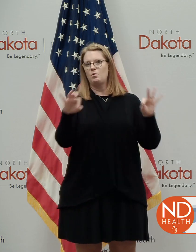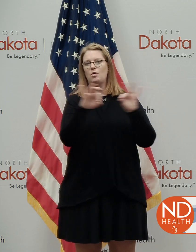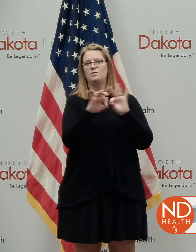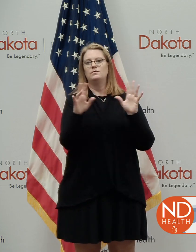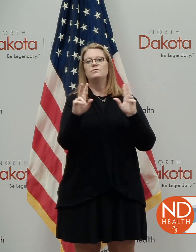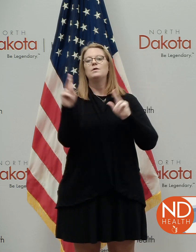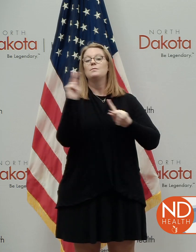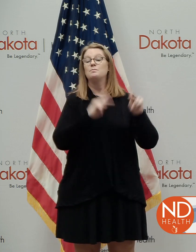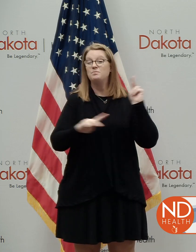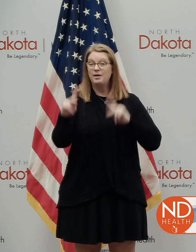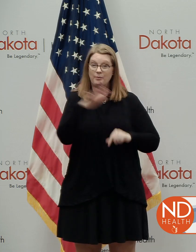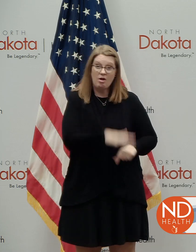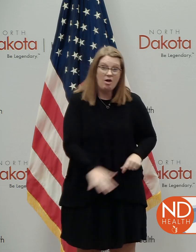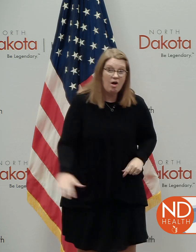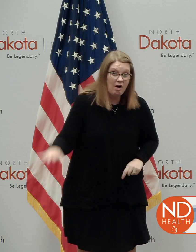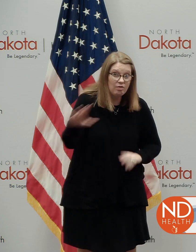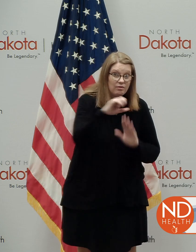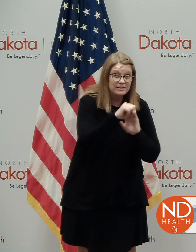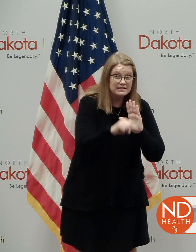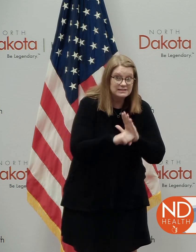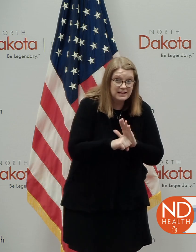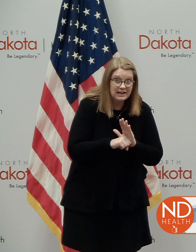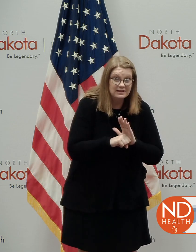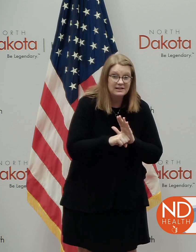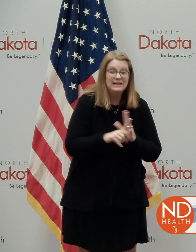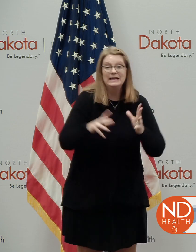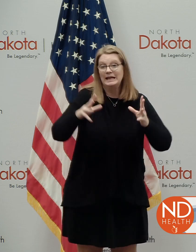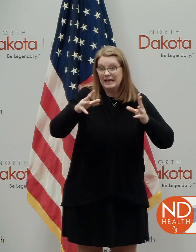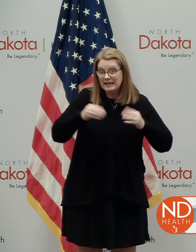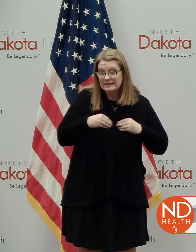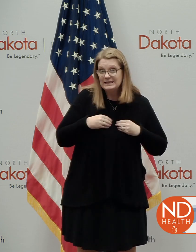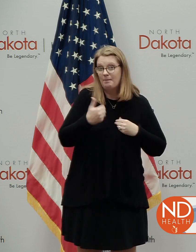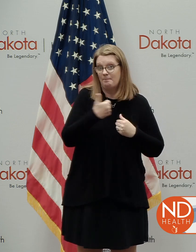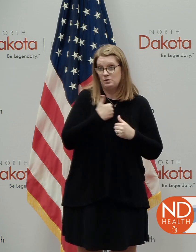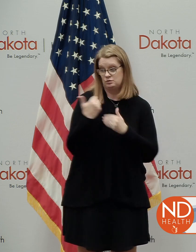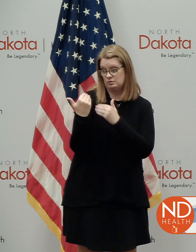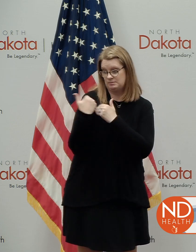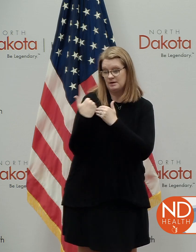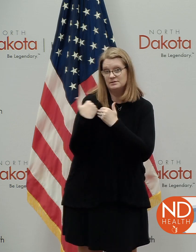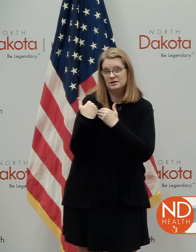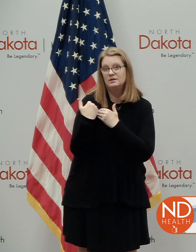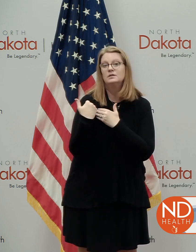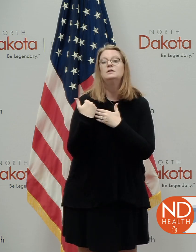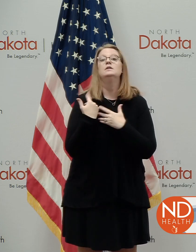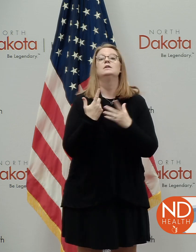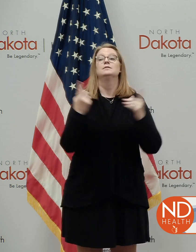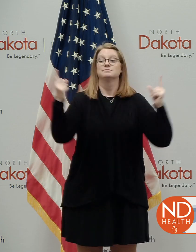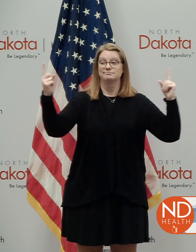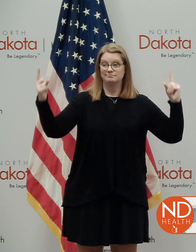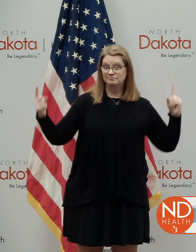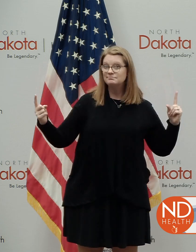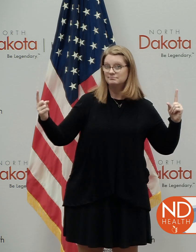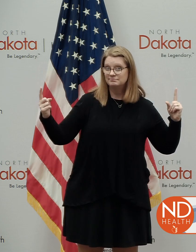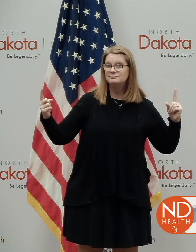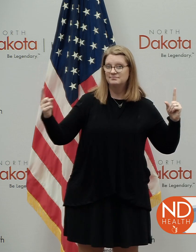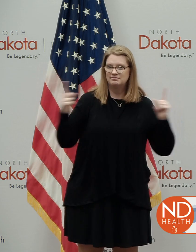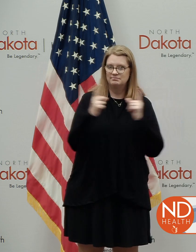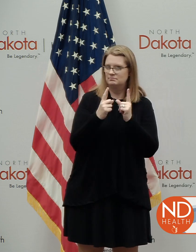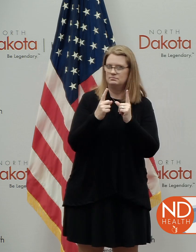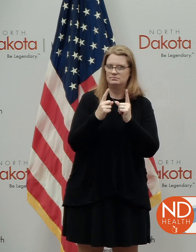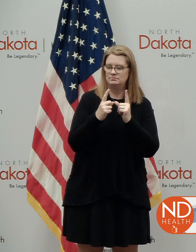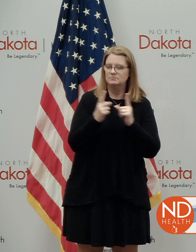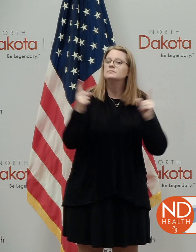citizens of the state to practice personal responsibility, practice social distancing, and the whole